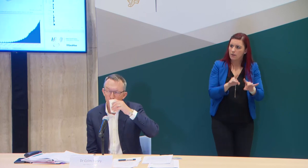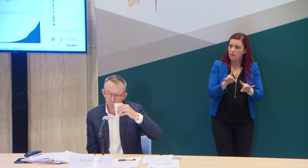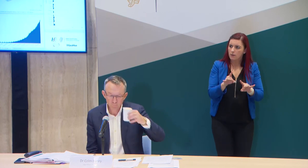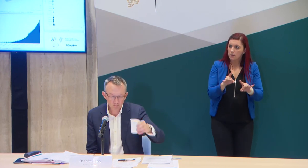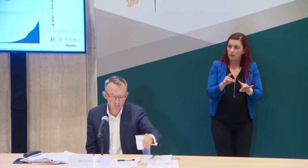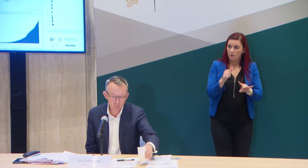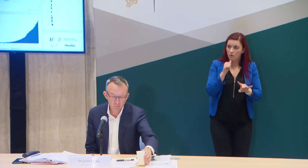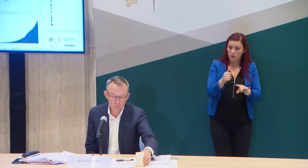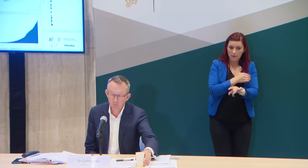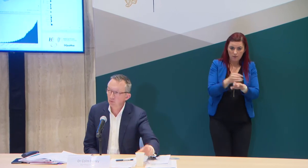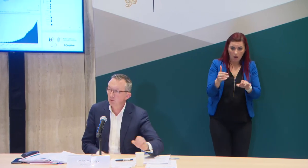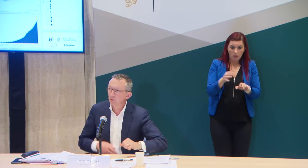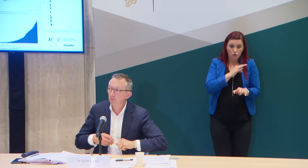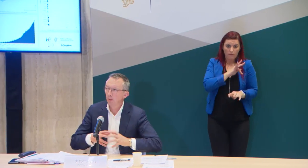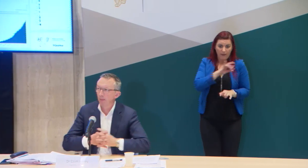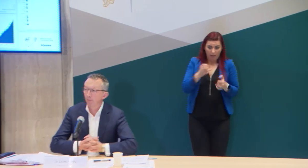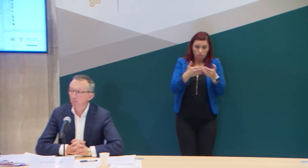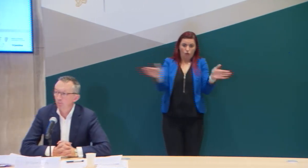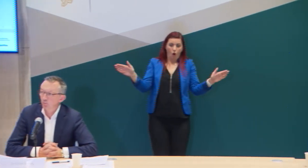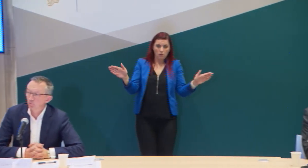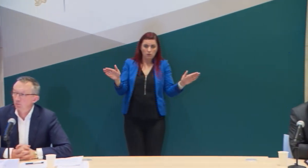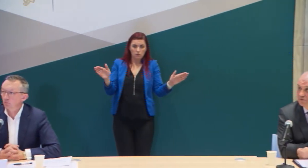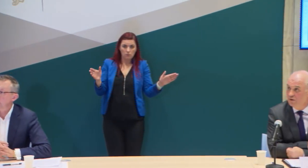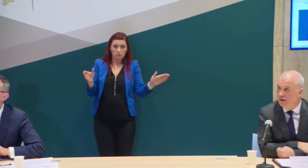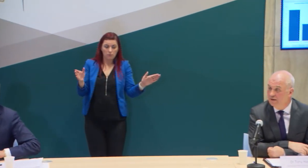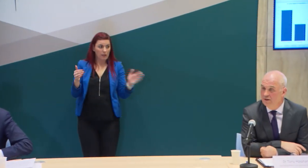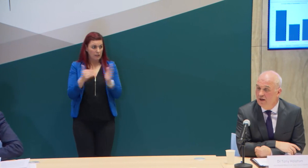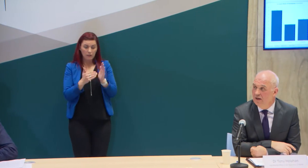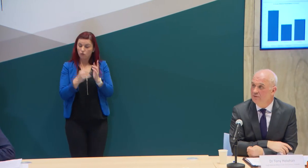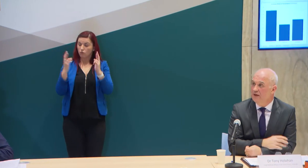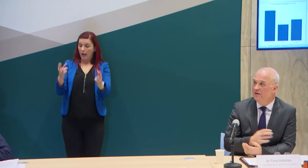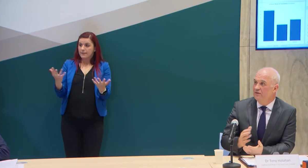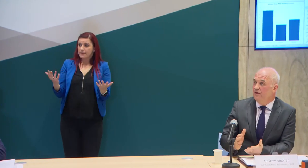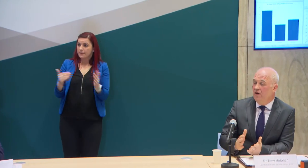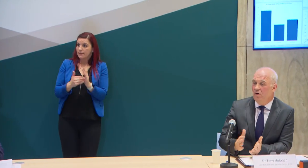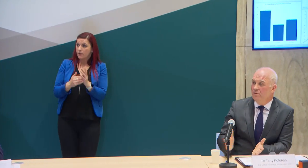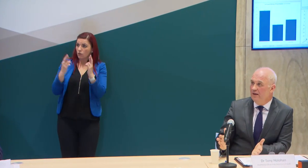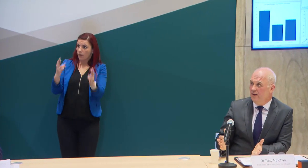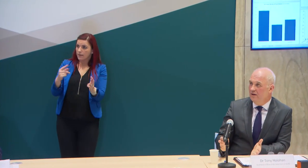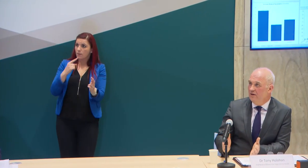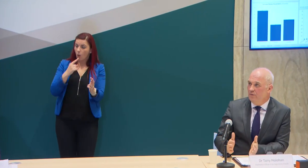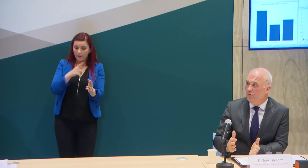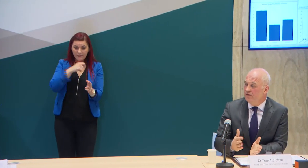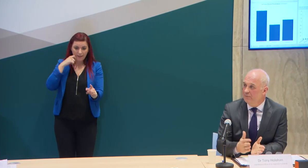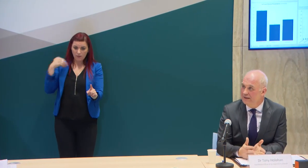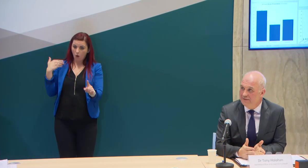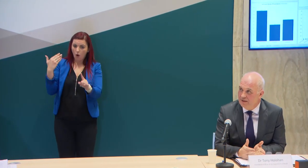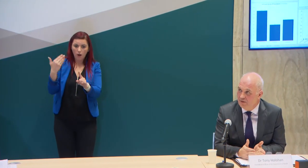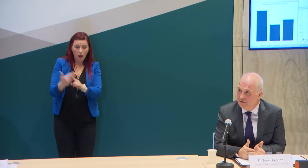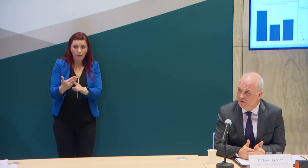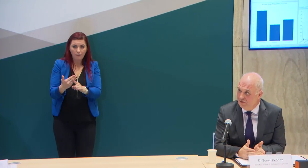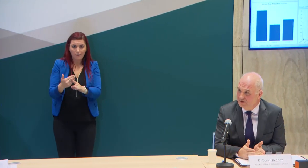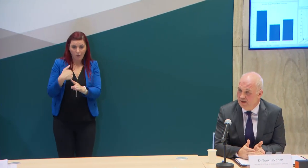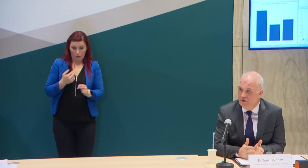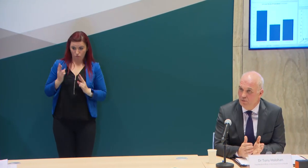widely. In good faith, In good faith, that's a fair conclusion, Paul. And as we've said in this all the way along, we won't say we'll get everything